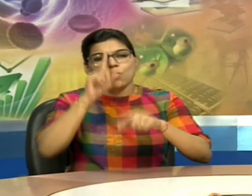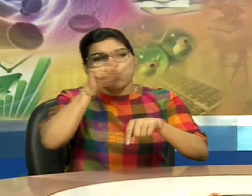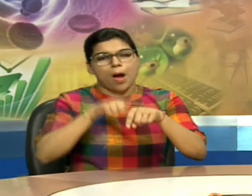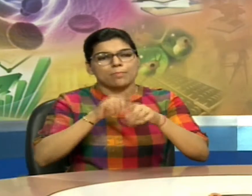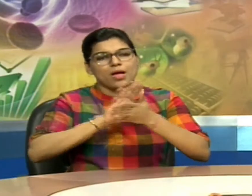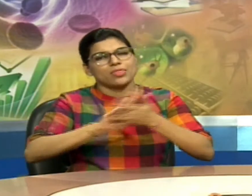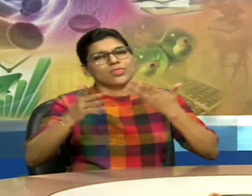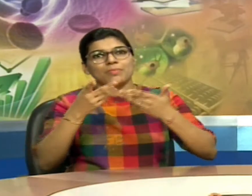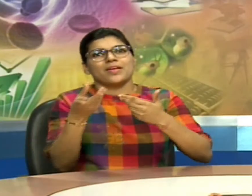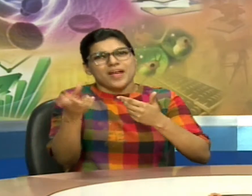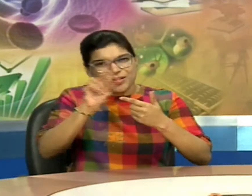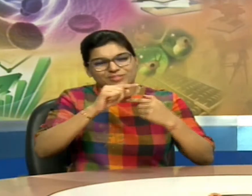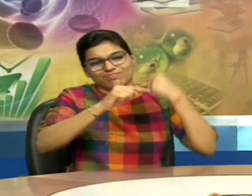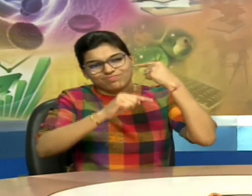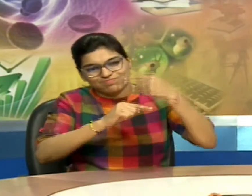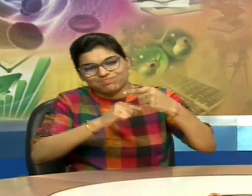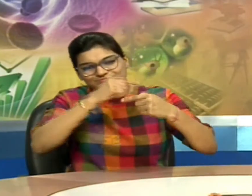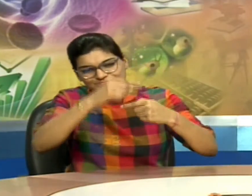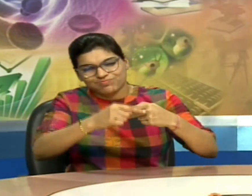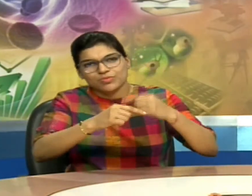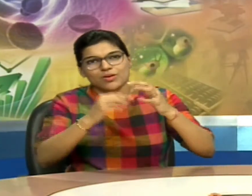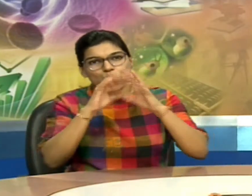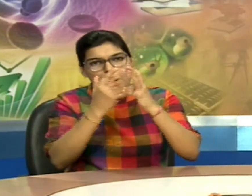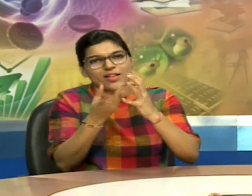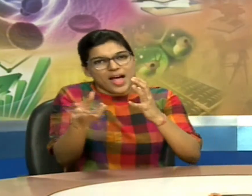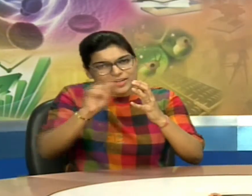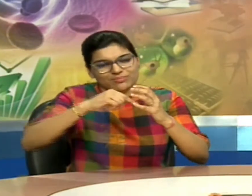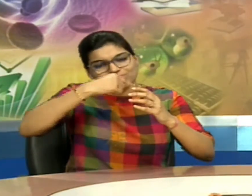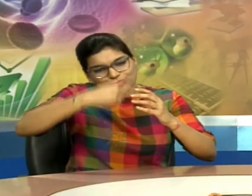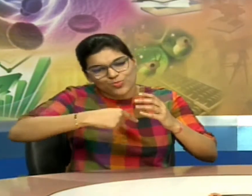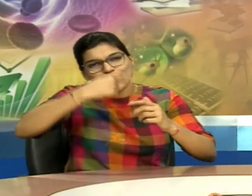next generation. So this is a continuous